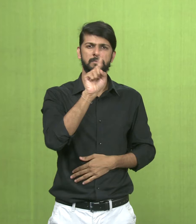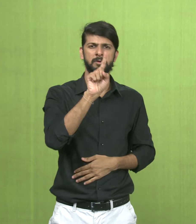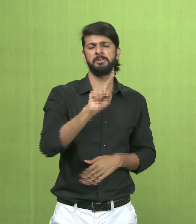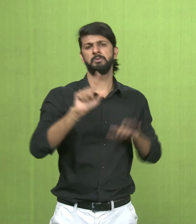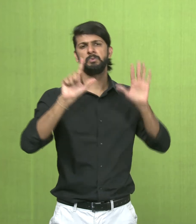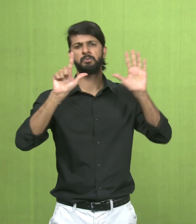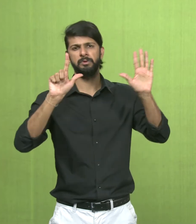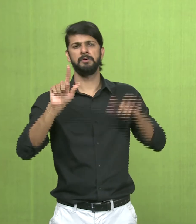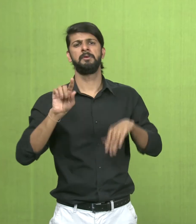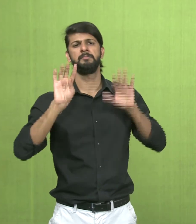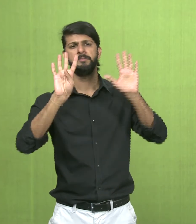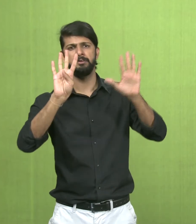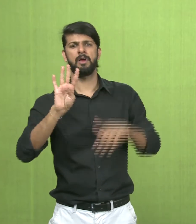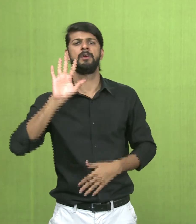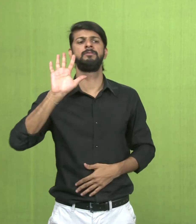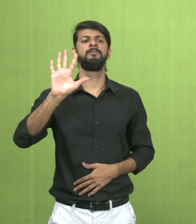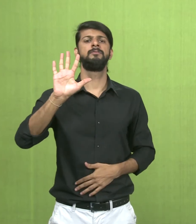and this was in 1795.